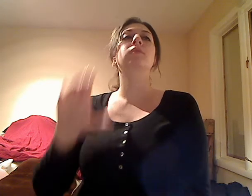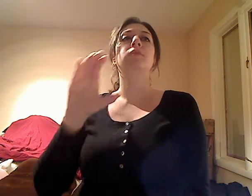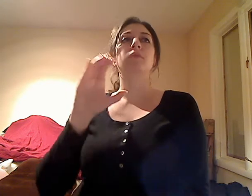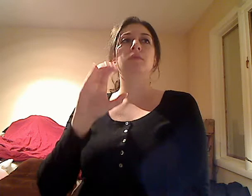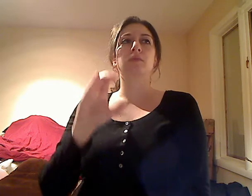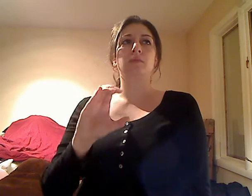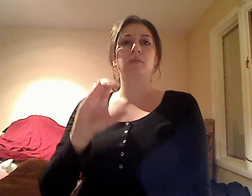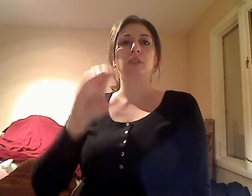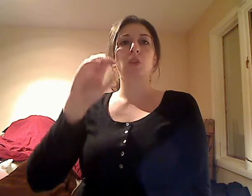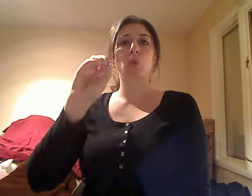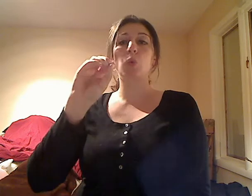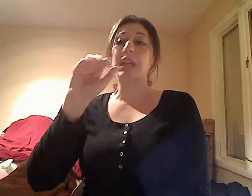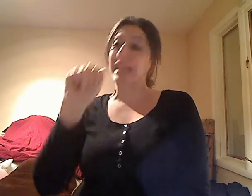C-O-N-R-S-E. And what does it mean?